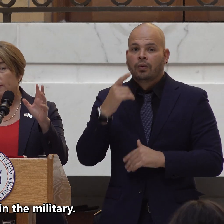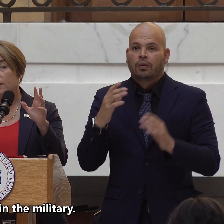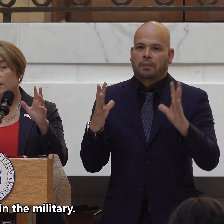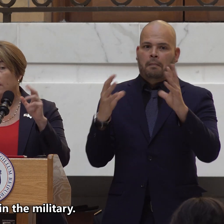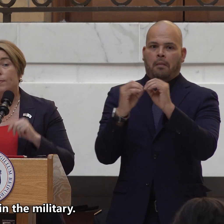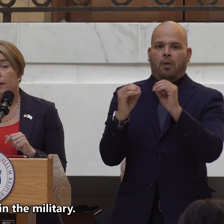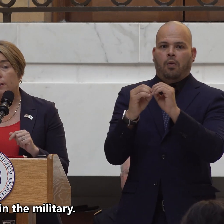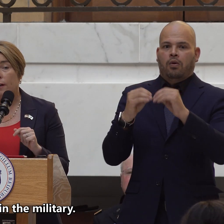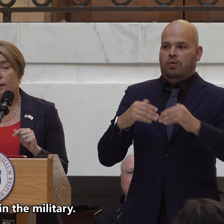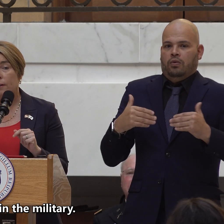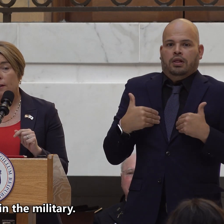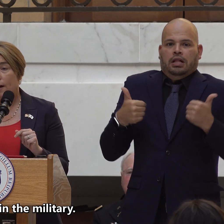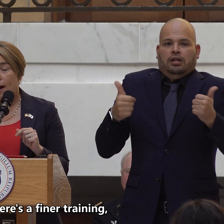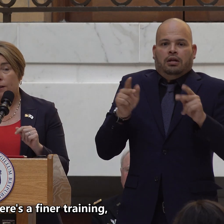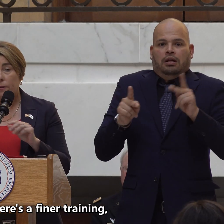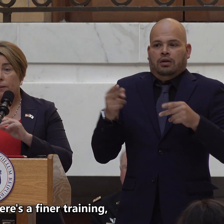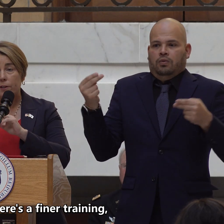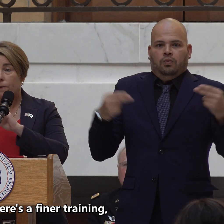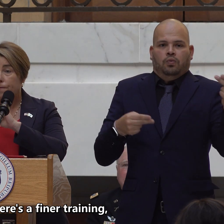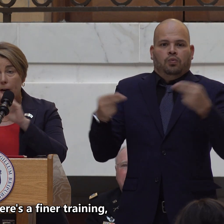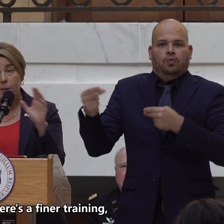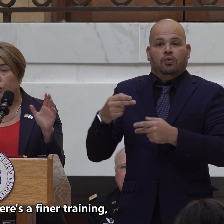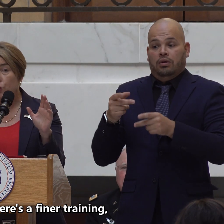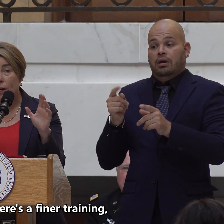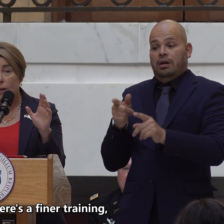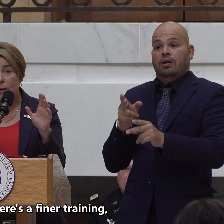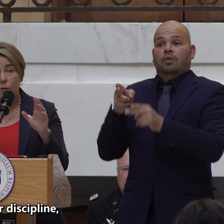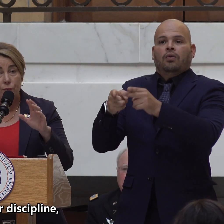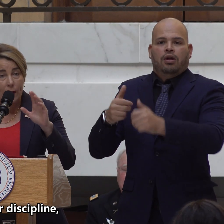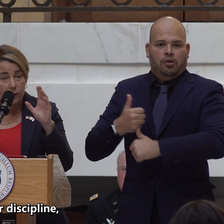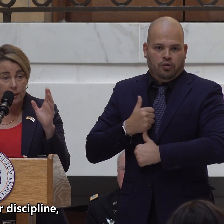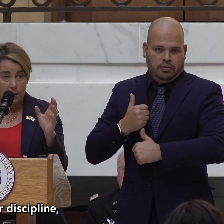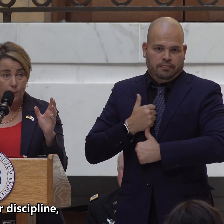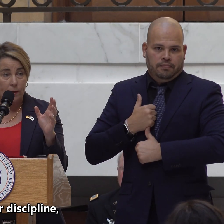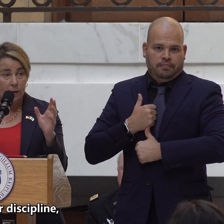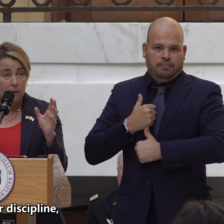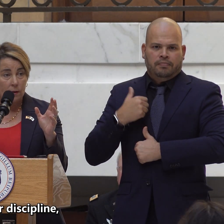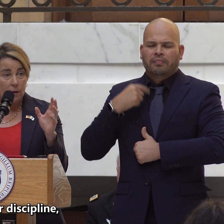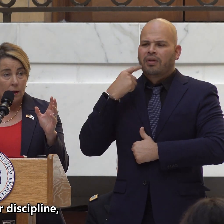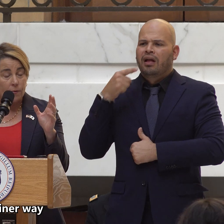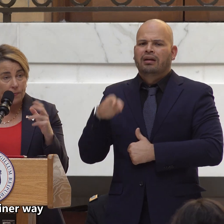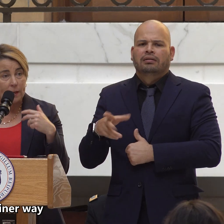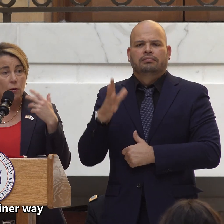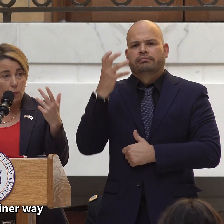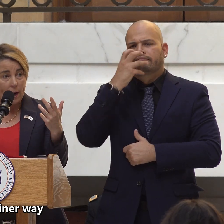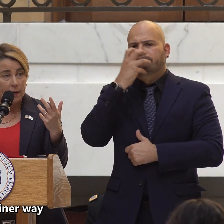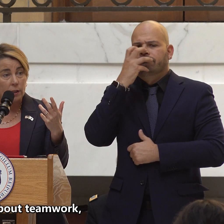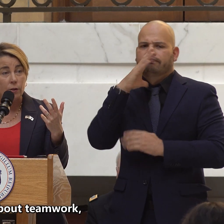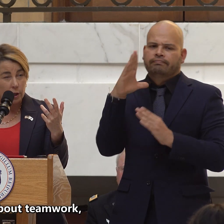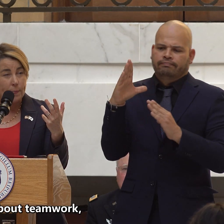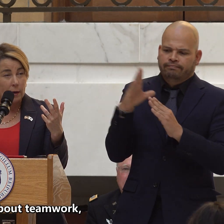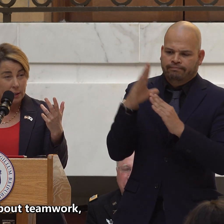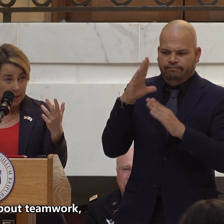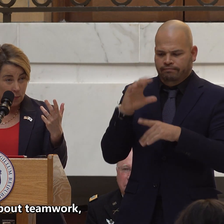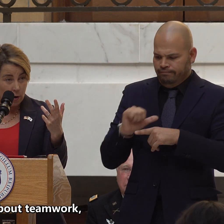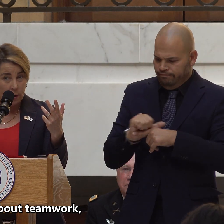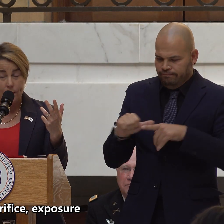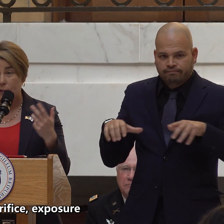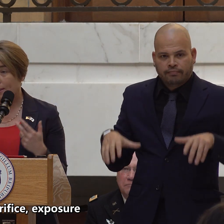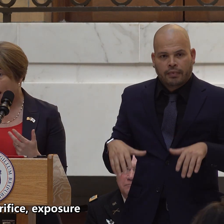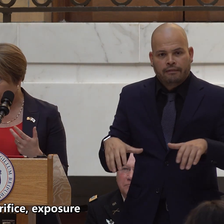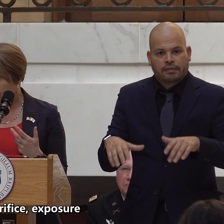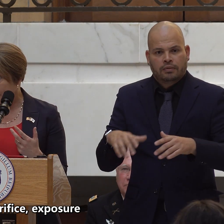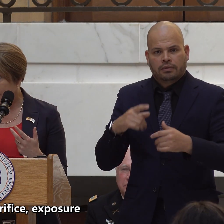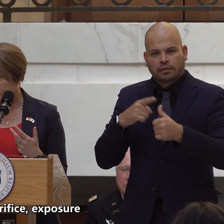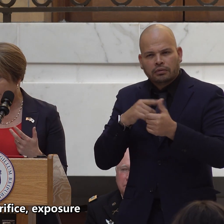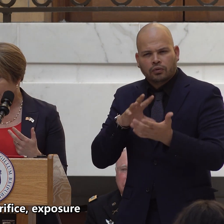to enlist in the military. I don't think there's a finer training, a finer discipline, a finer way to learn about teamwork,